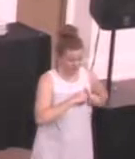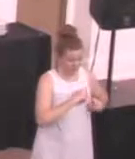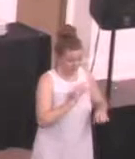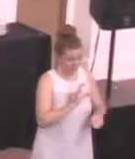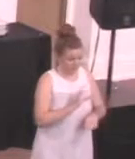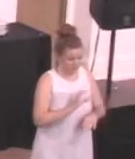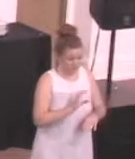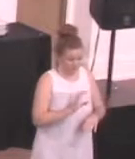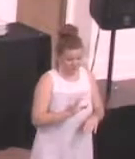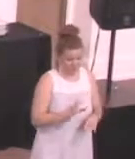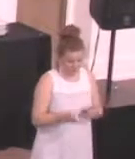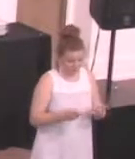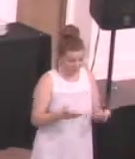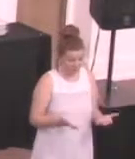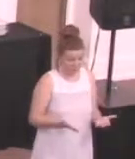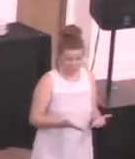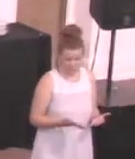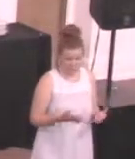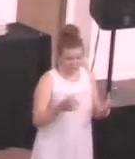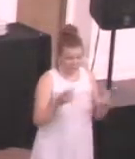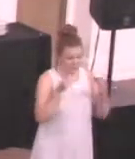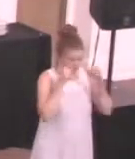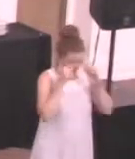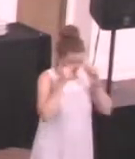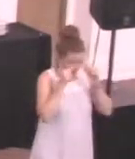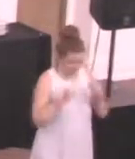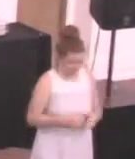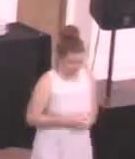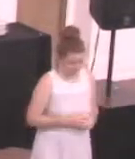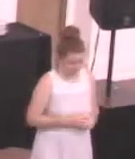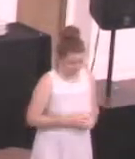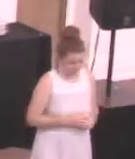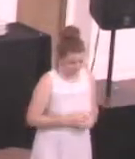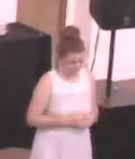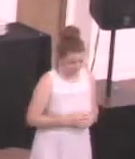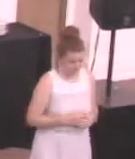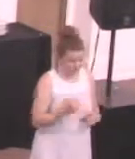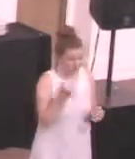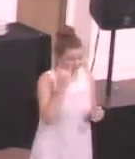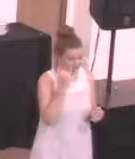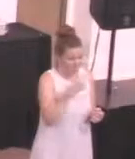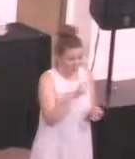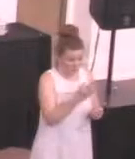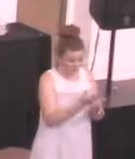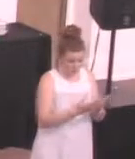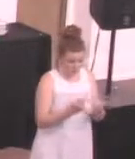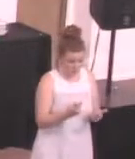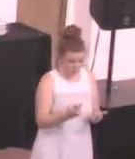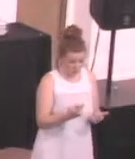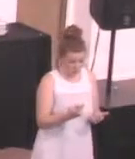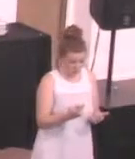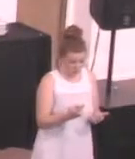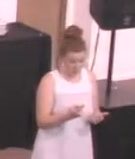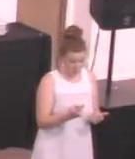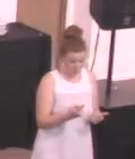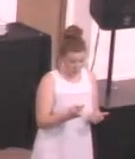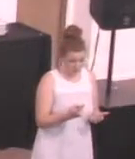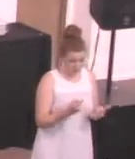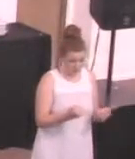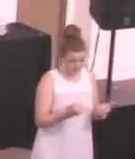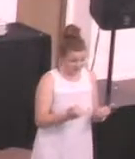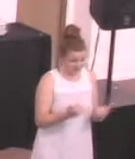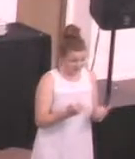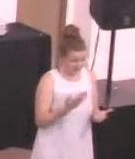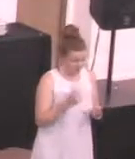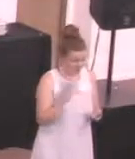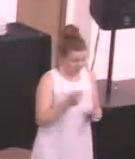Church, close your eyes right now. If you're someone who today, maybe